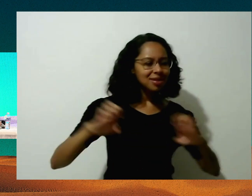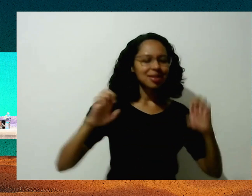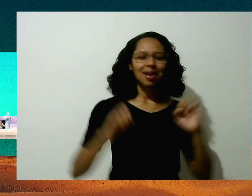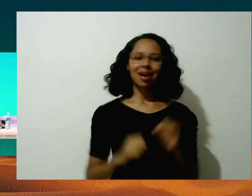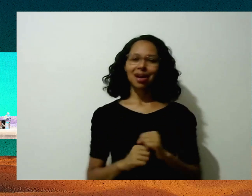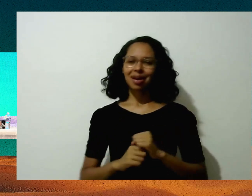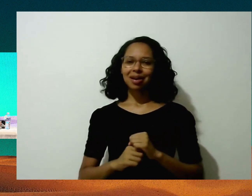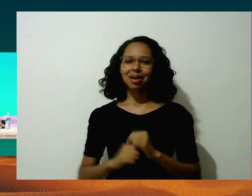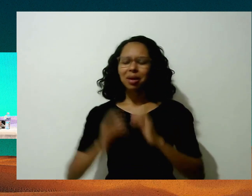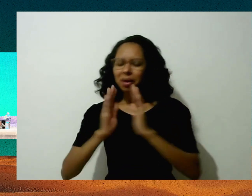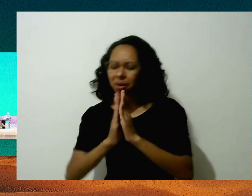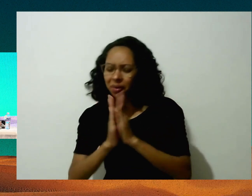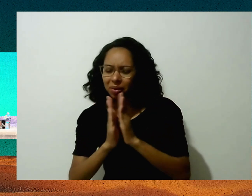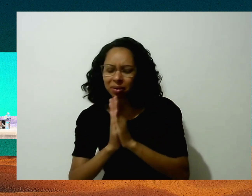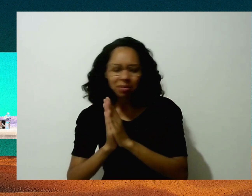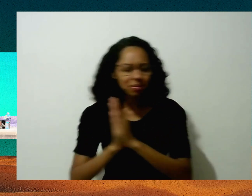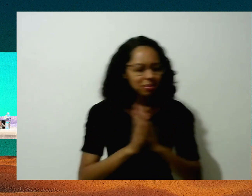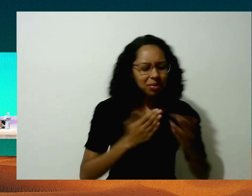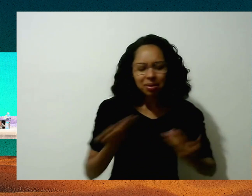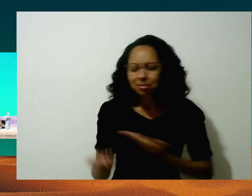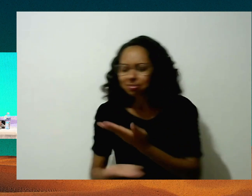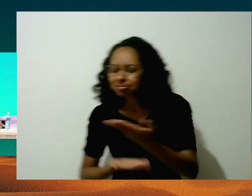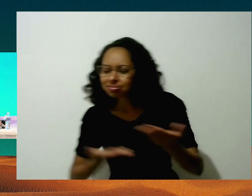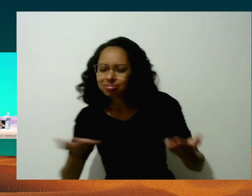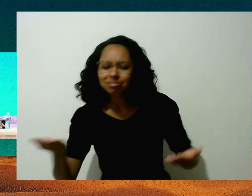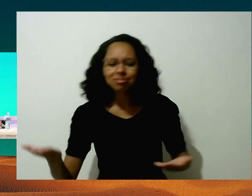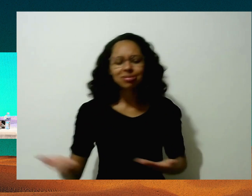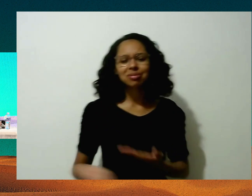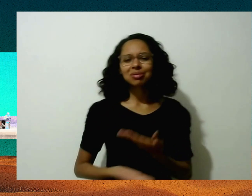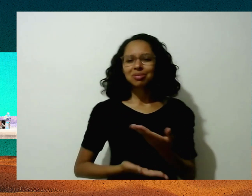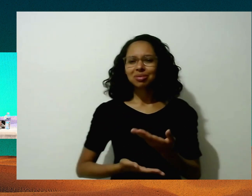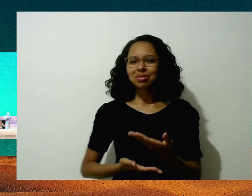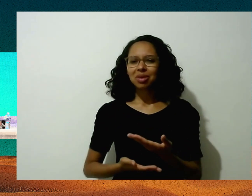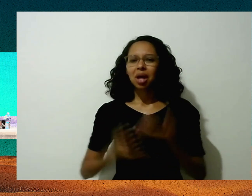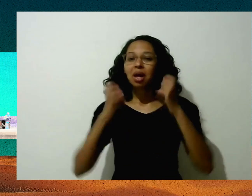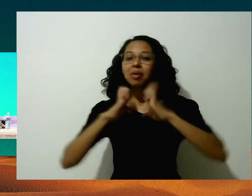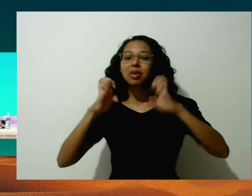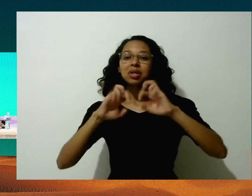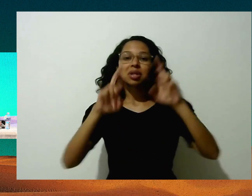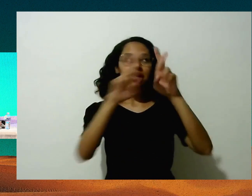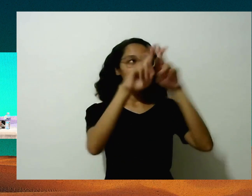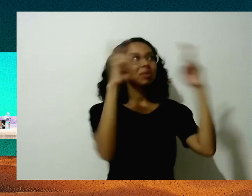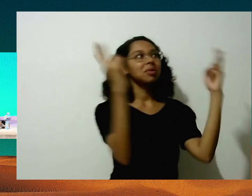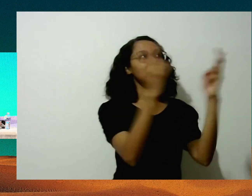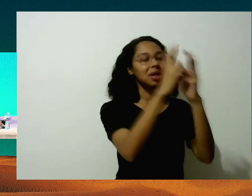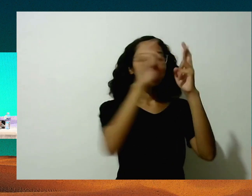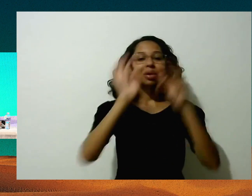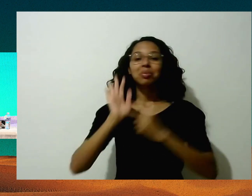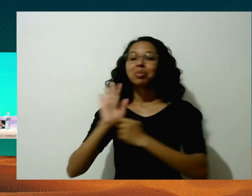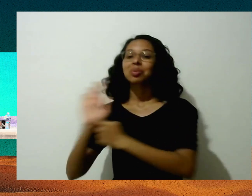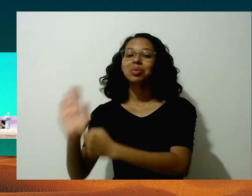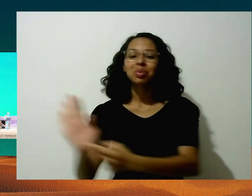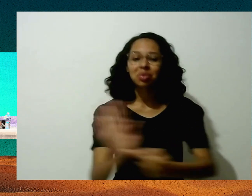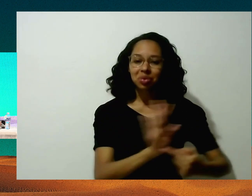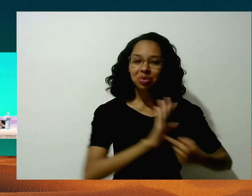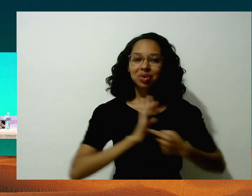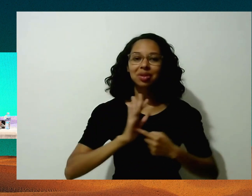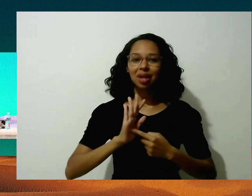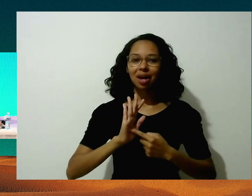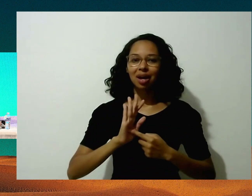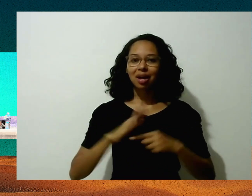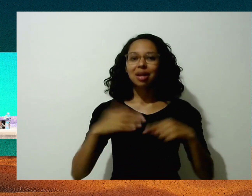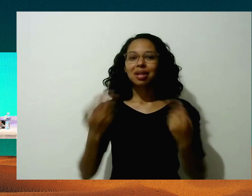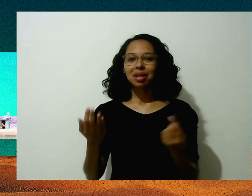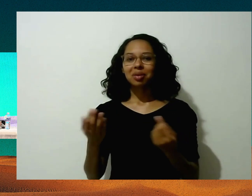Let's pessoas. pray for people. Pregar o evangelho do reino. Let's preach the gospel of the kingdom. Isso é fazer discípulo. And this is to make O